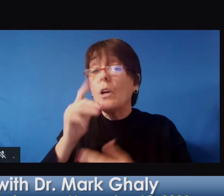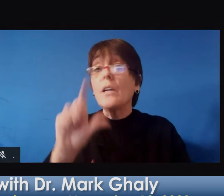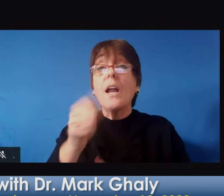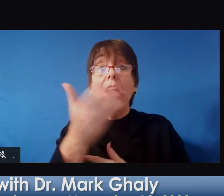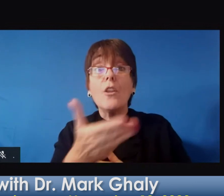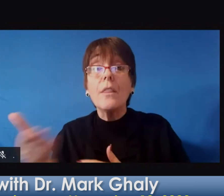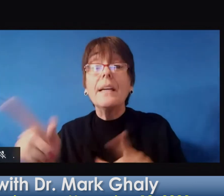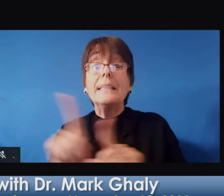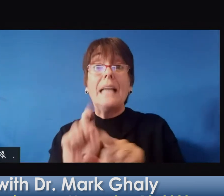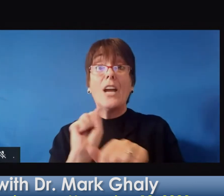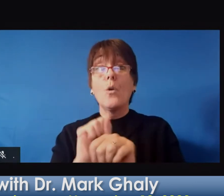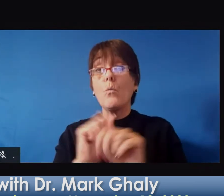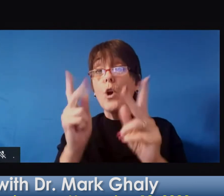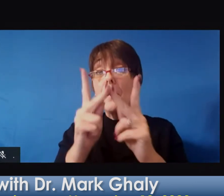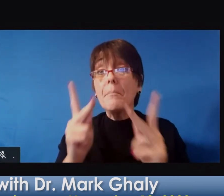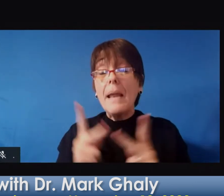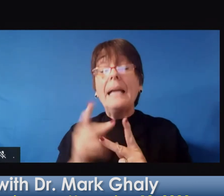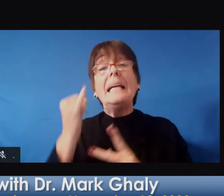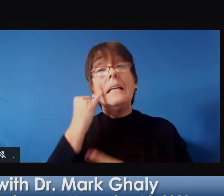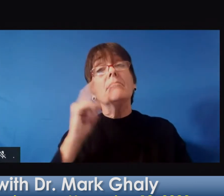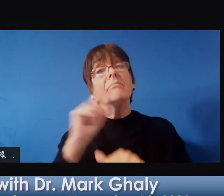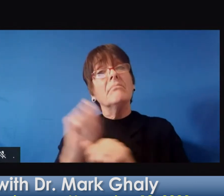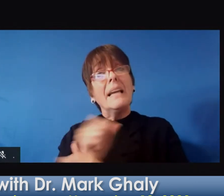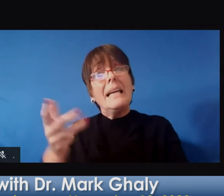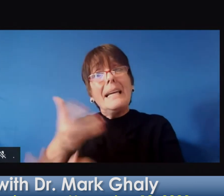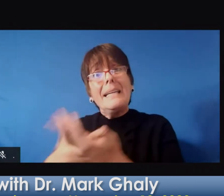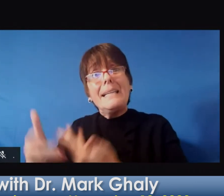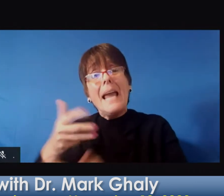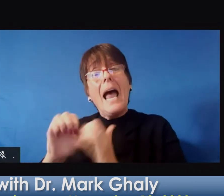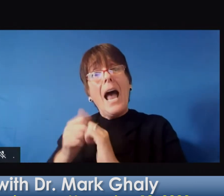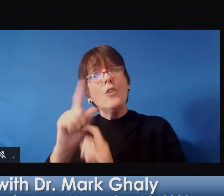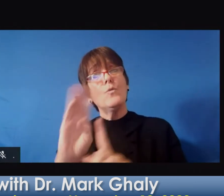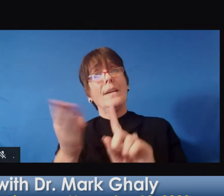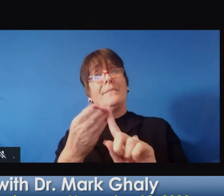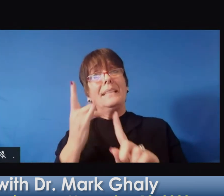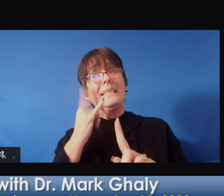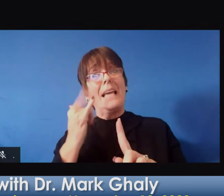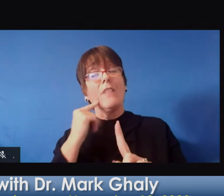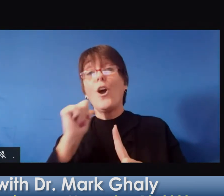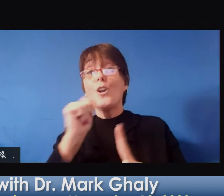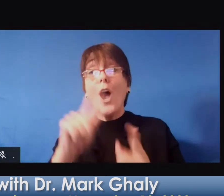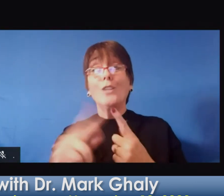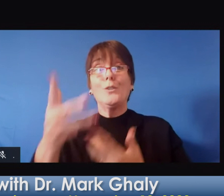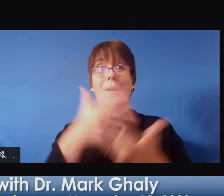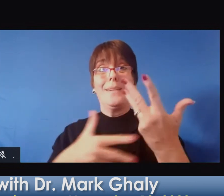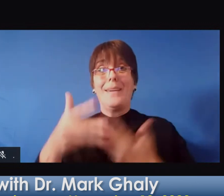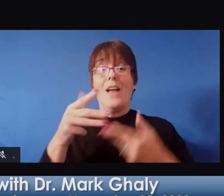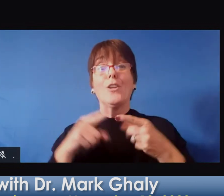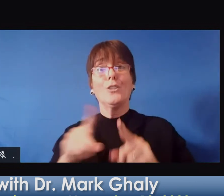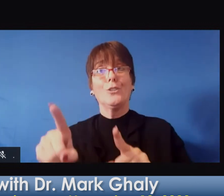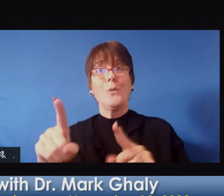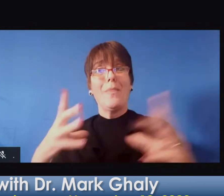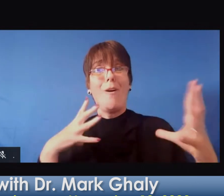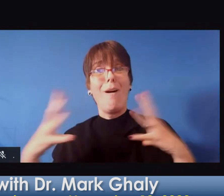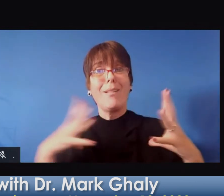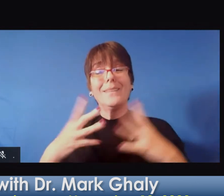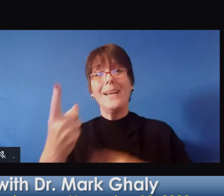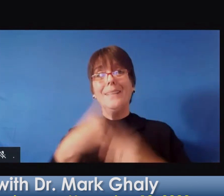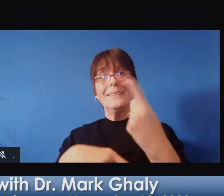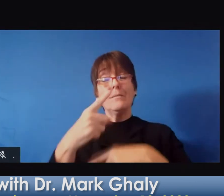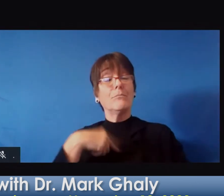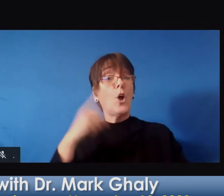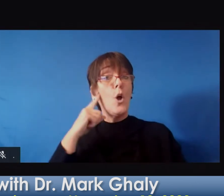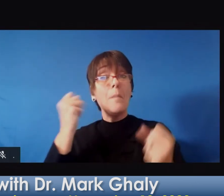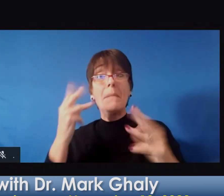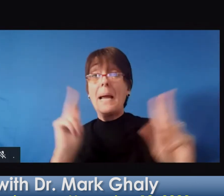like workplaces? And if it is gatherings, how will you convince Californians to not gather during the winter holidays? Given I've heard from a lot of people,